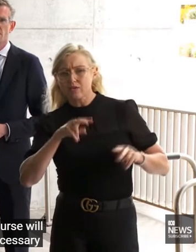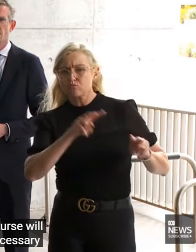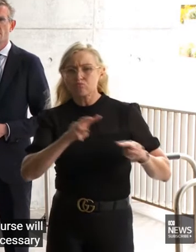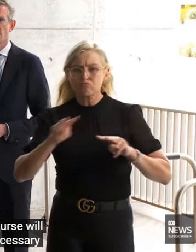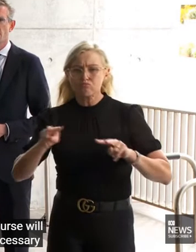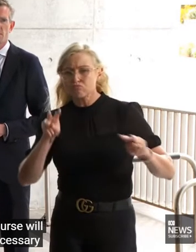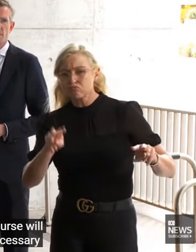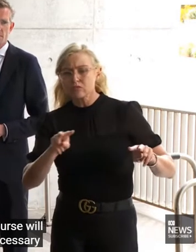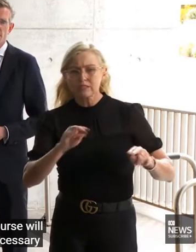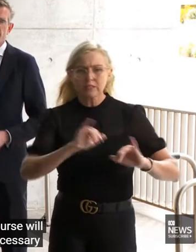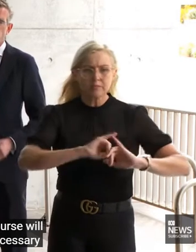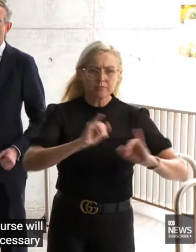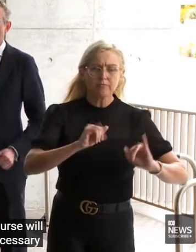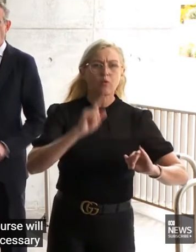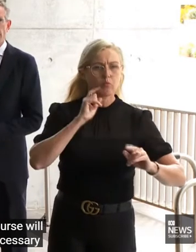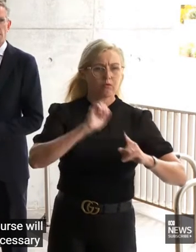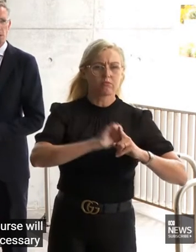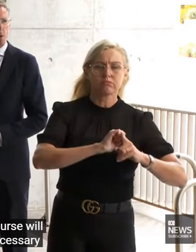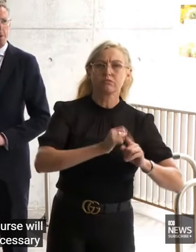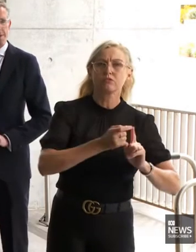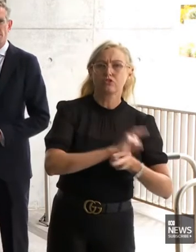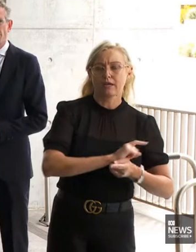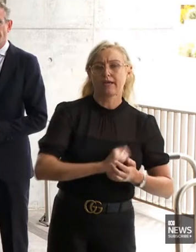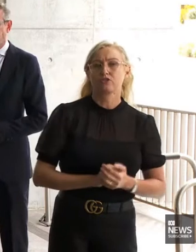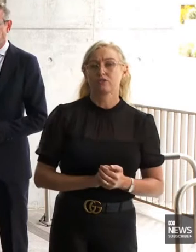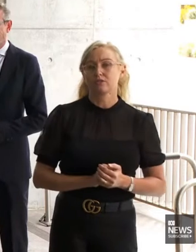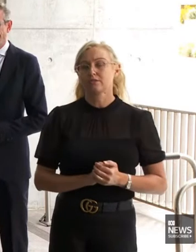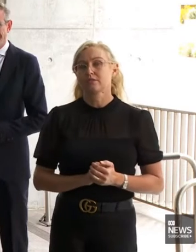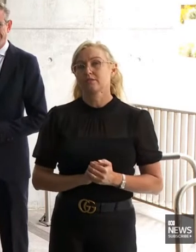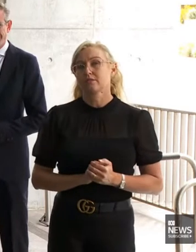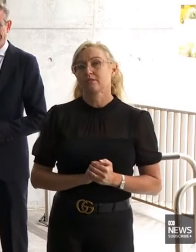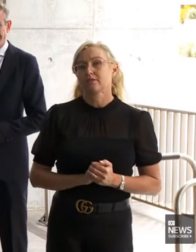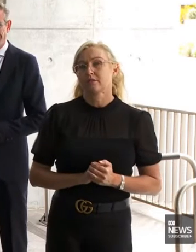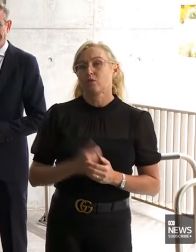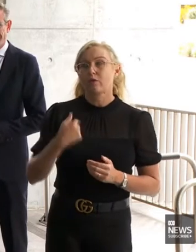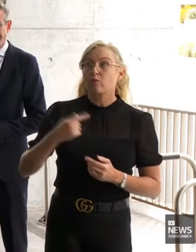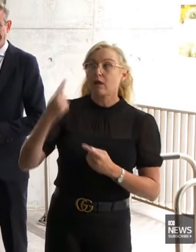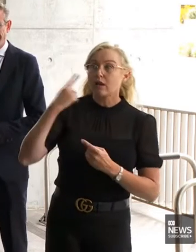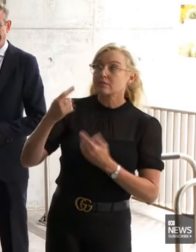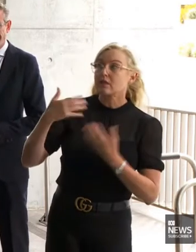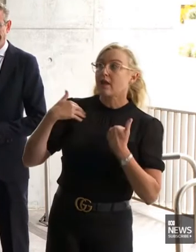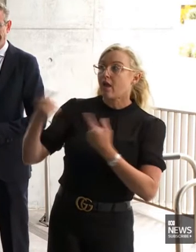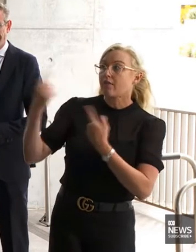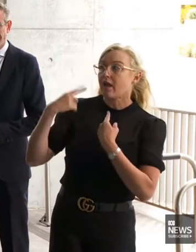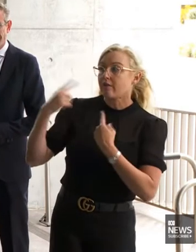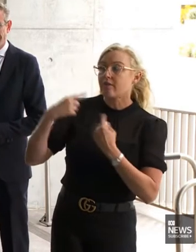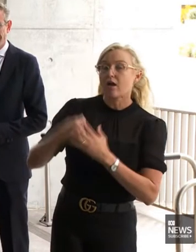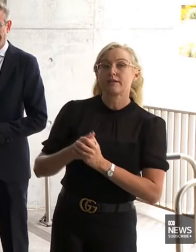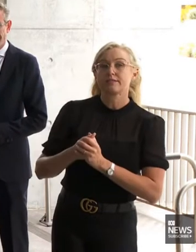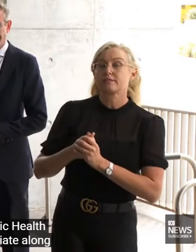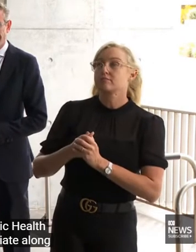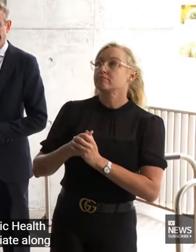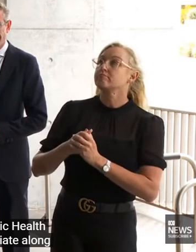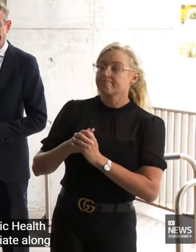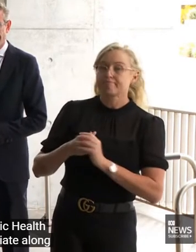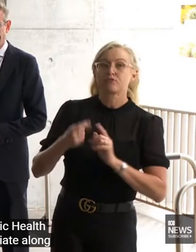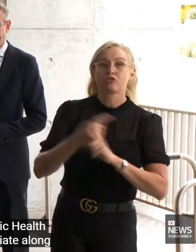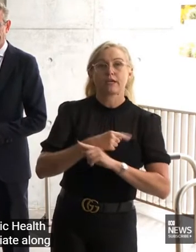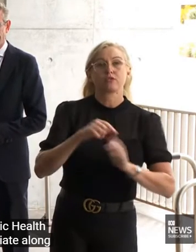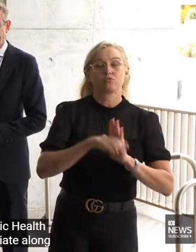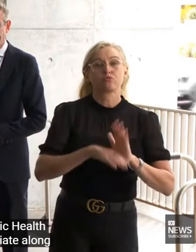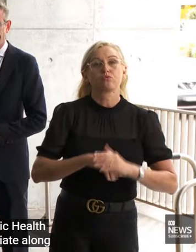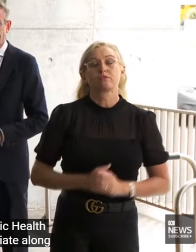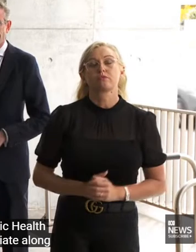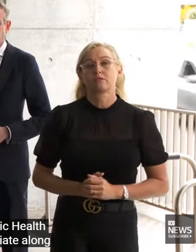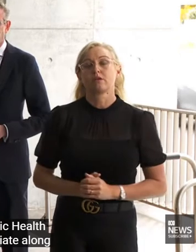necessary. Of course we'll take public health advice where appropriate, along with the broader health advice. But at this stage, my view